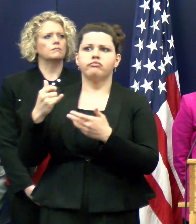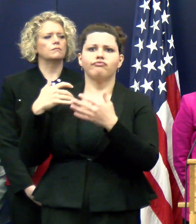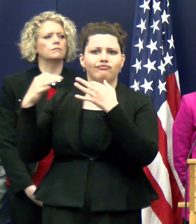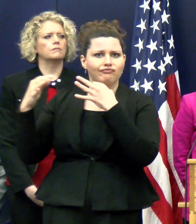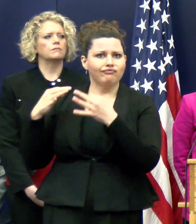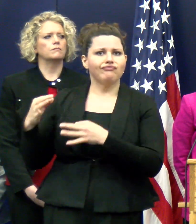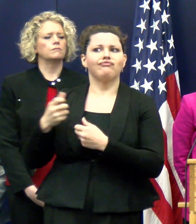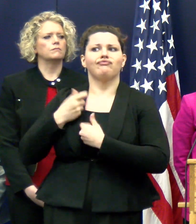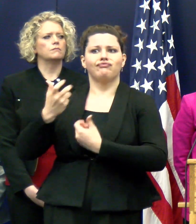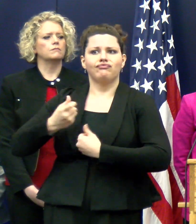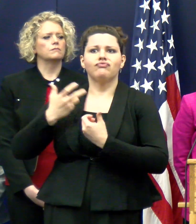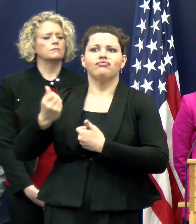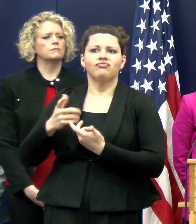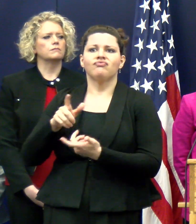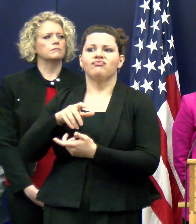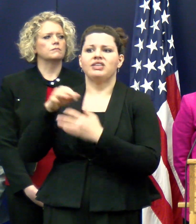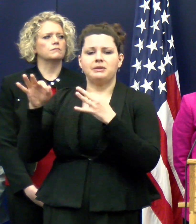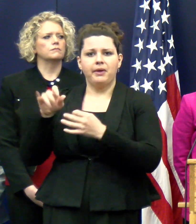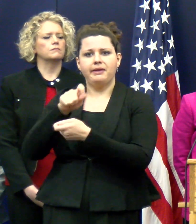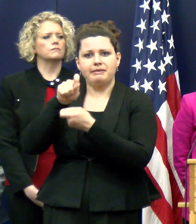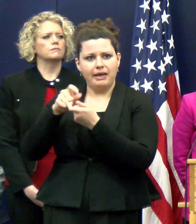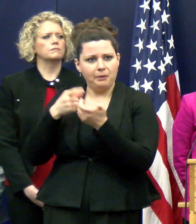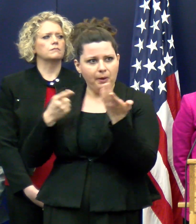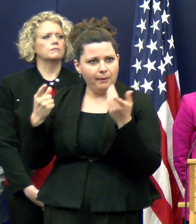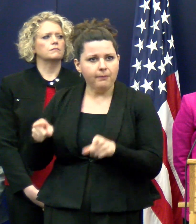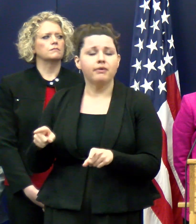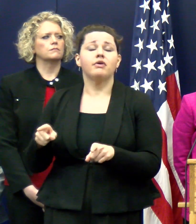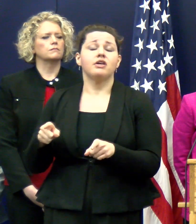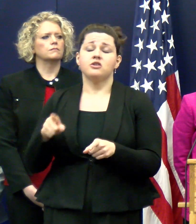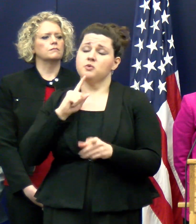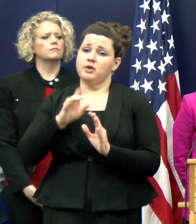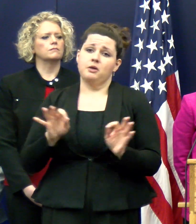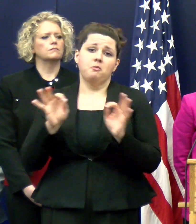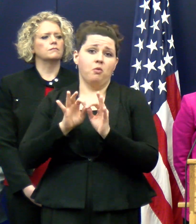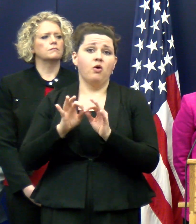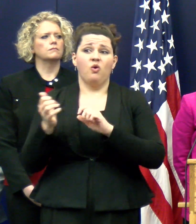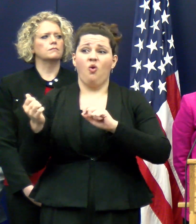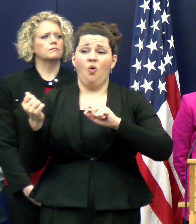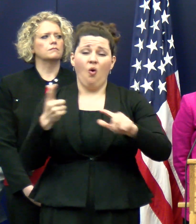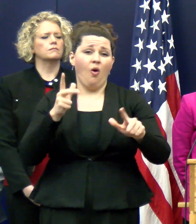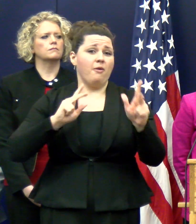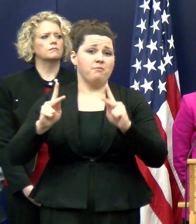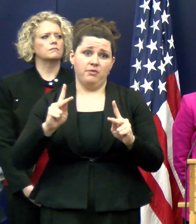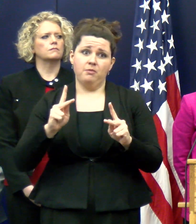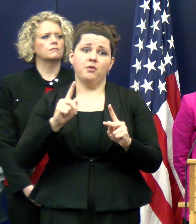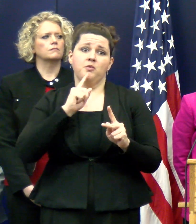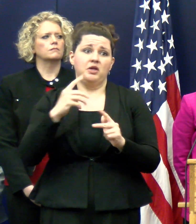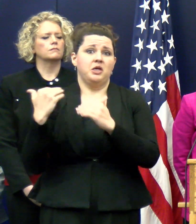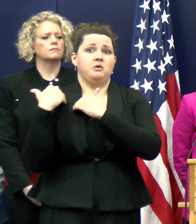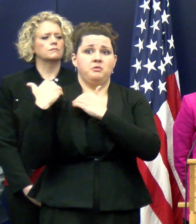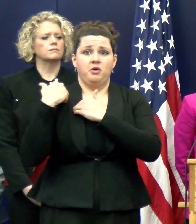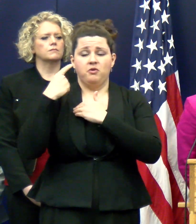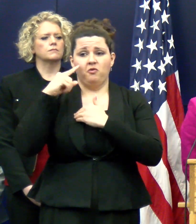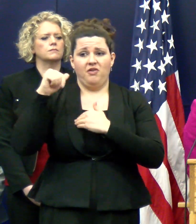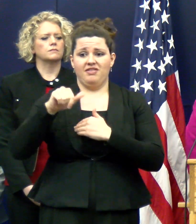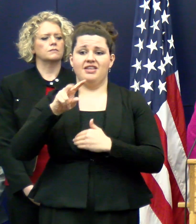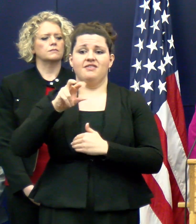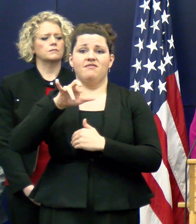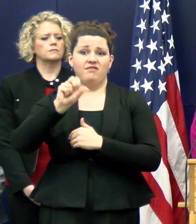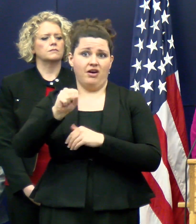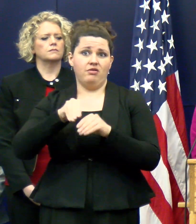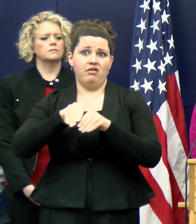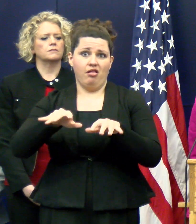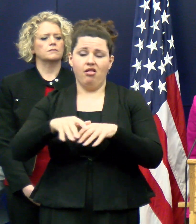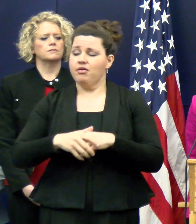information, which is why it's so important, and again, why everybody really does have a role to play in addressing this virus. Tagging on that